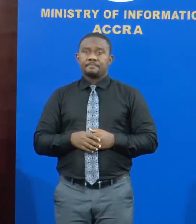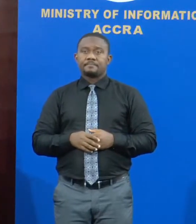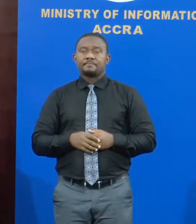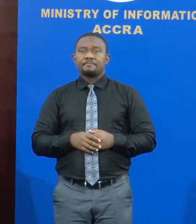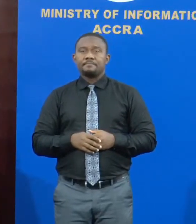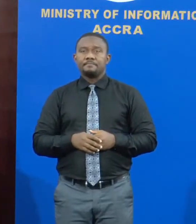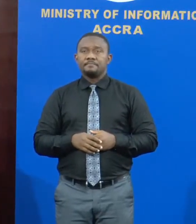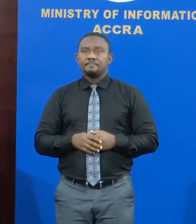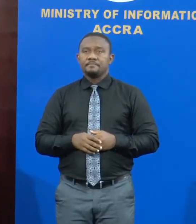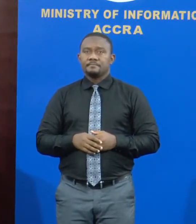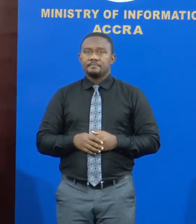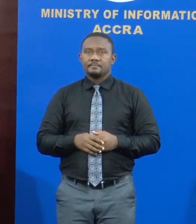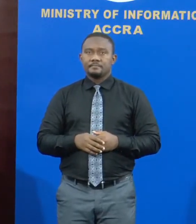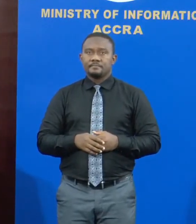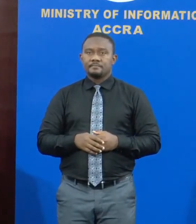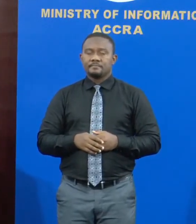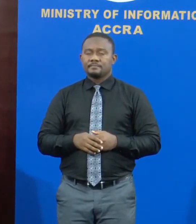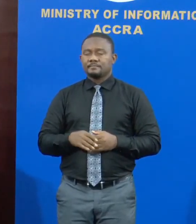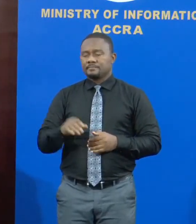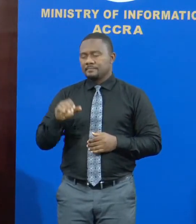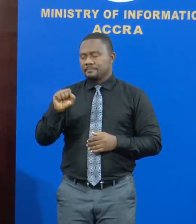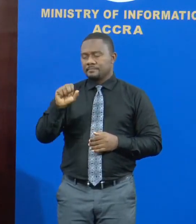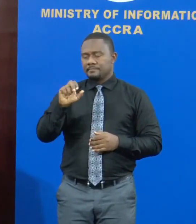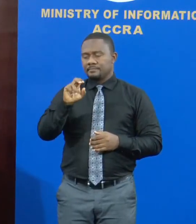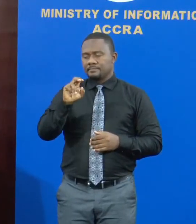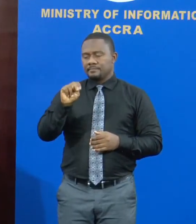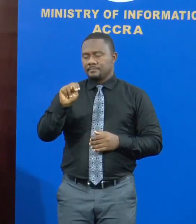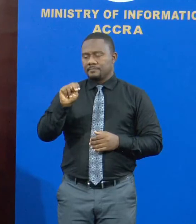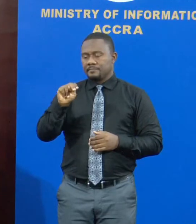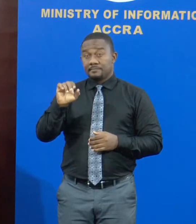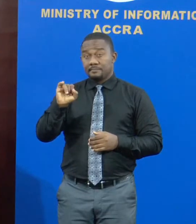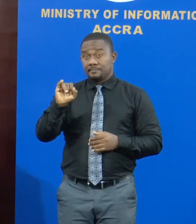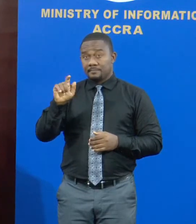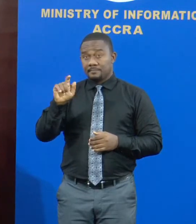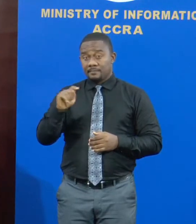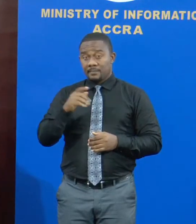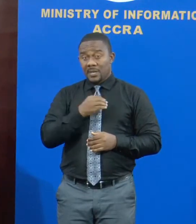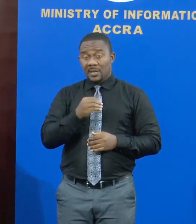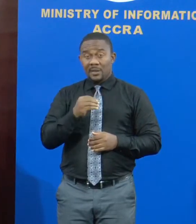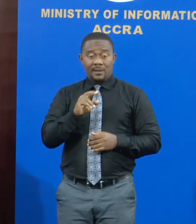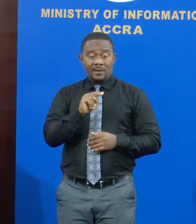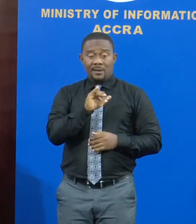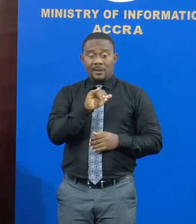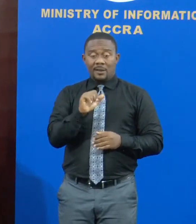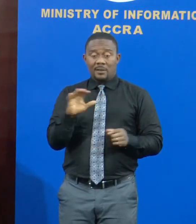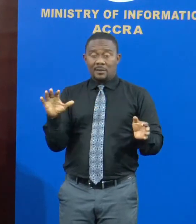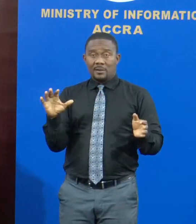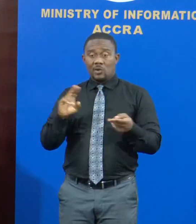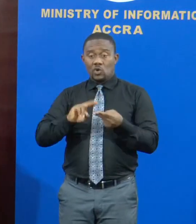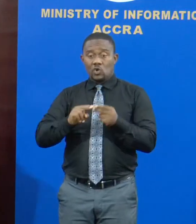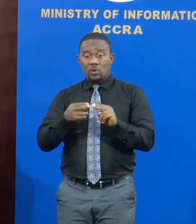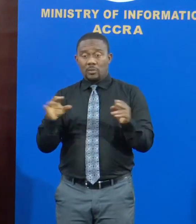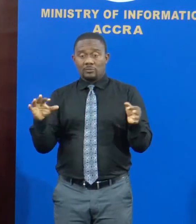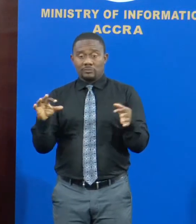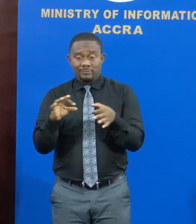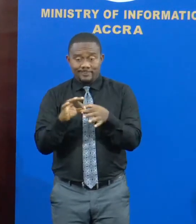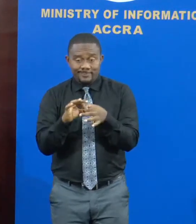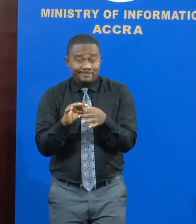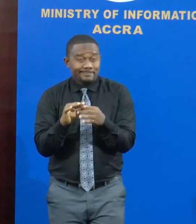So, what is this SSNIT and NIA numbers merger? What is it all about? All